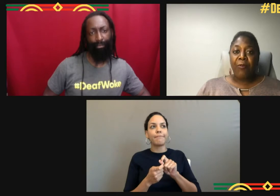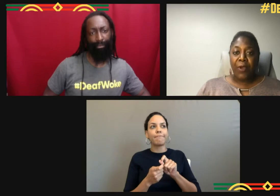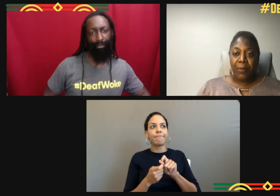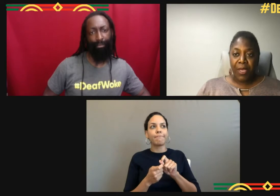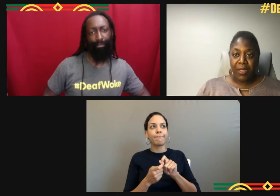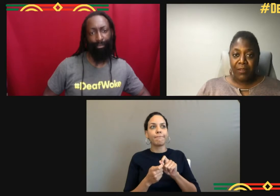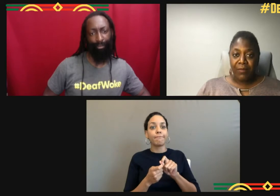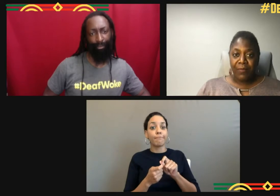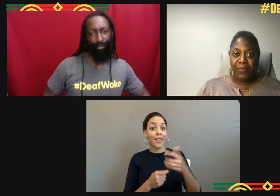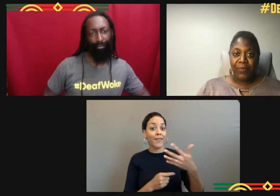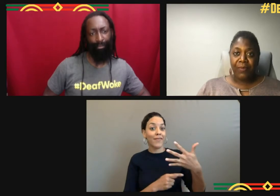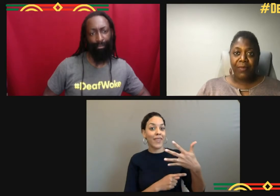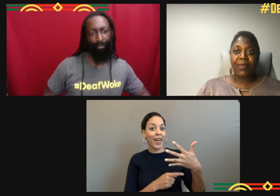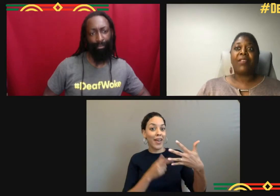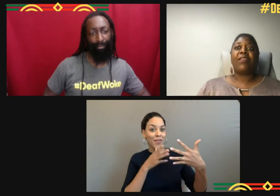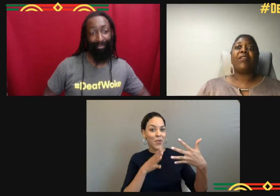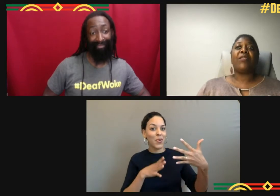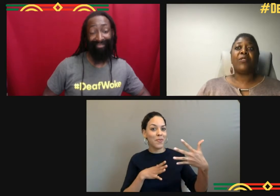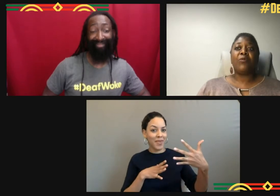five women